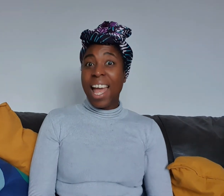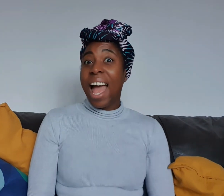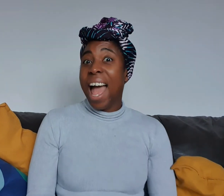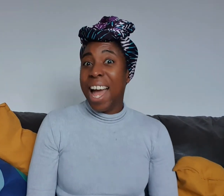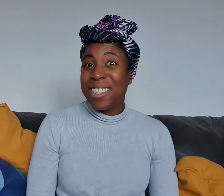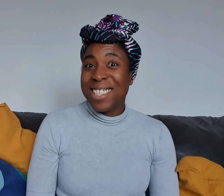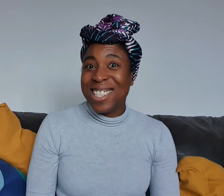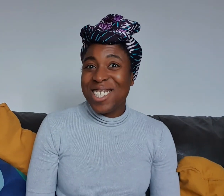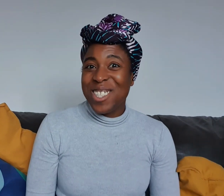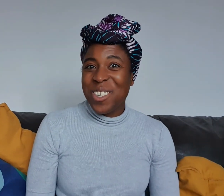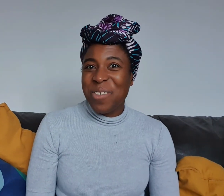How did you do?